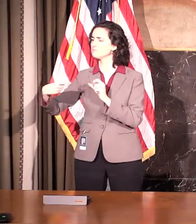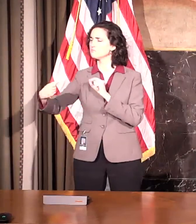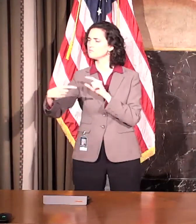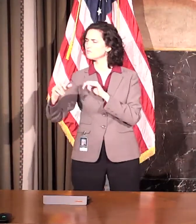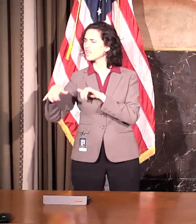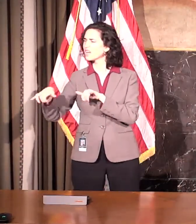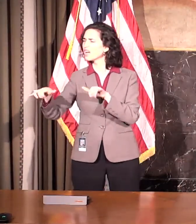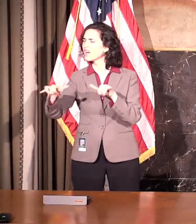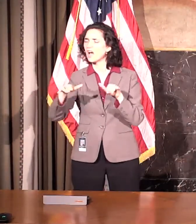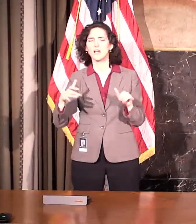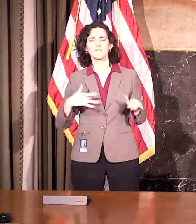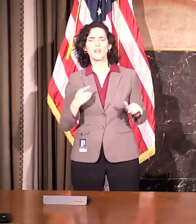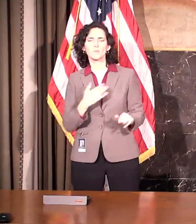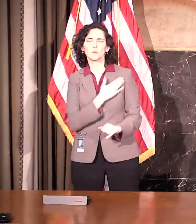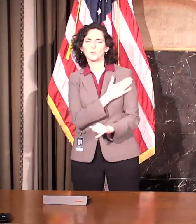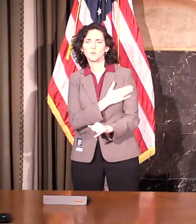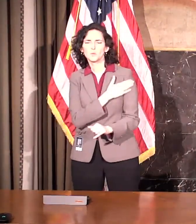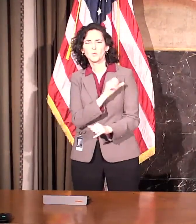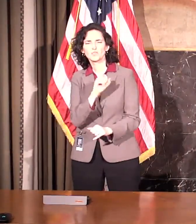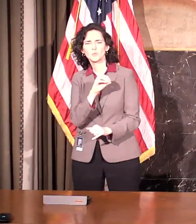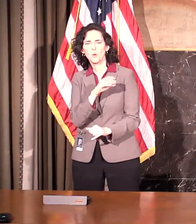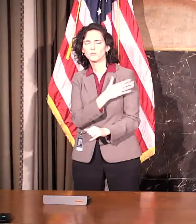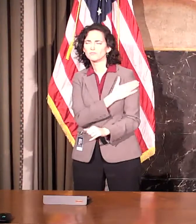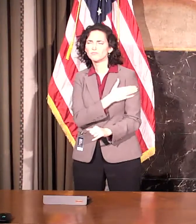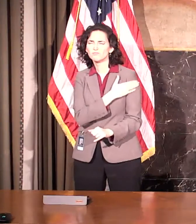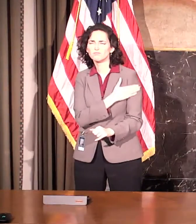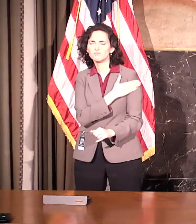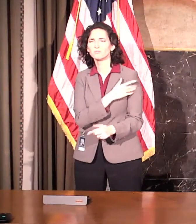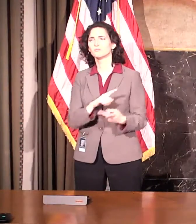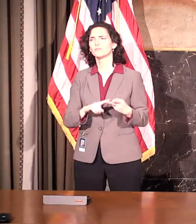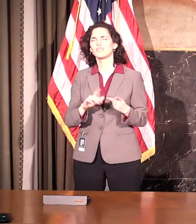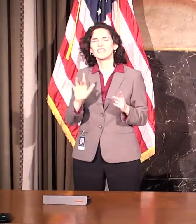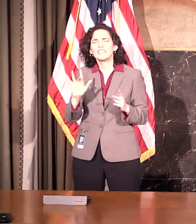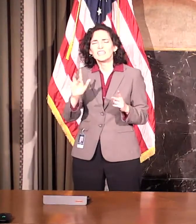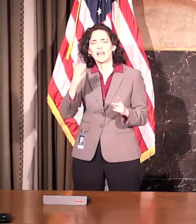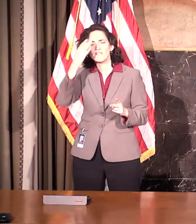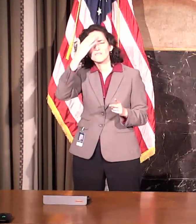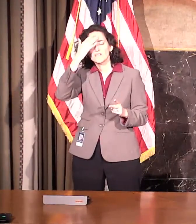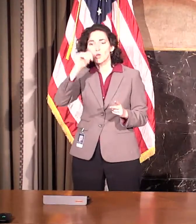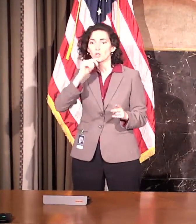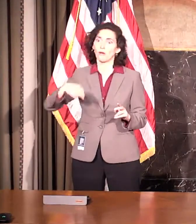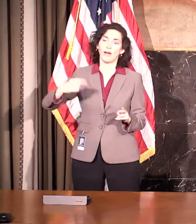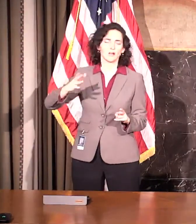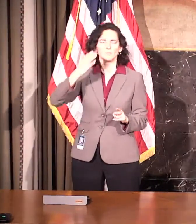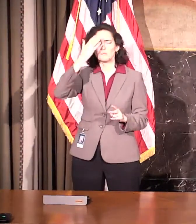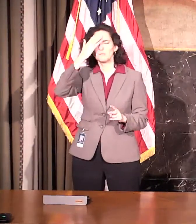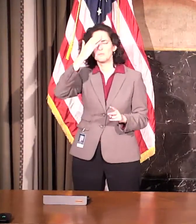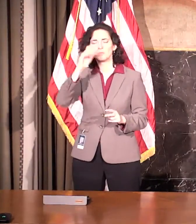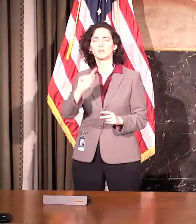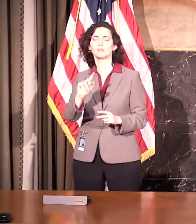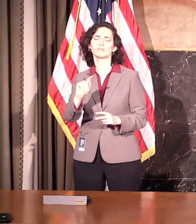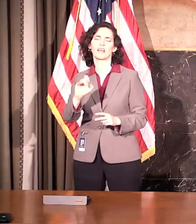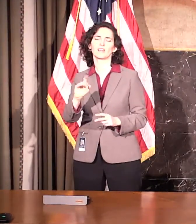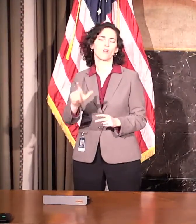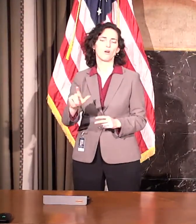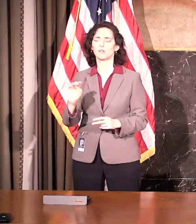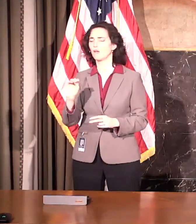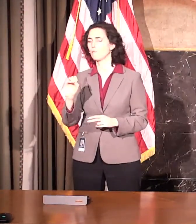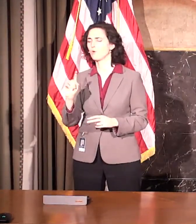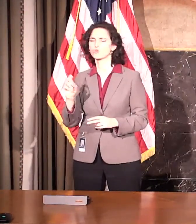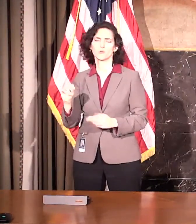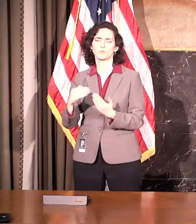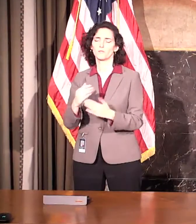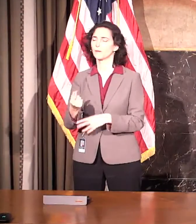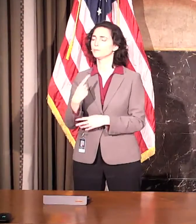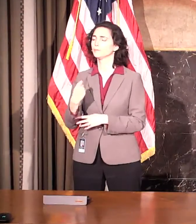is people felt a little bit sore, maybe a low-grade fever, nothing crazy. People took Tylenol or Motrin, and then it went